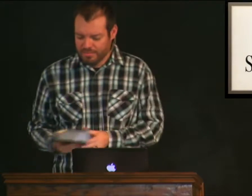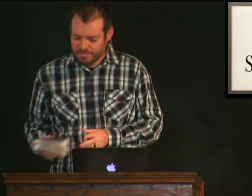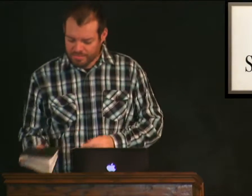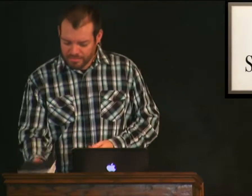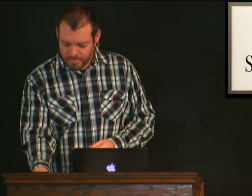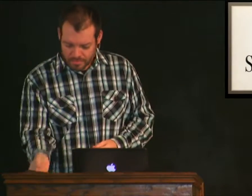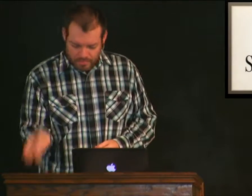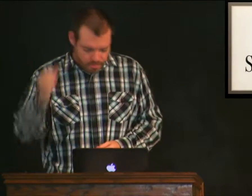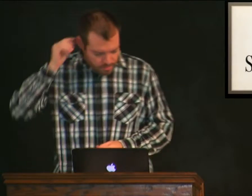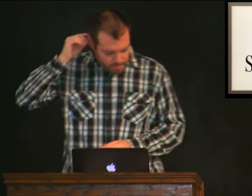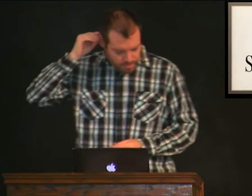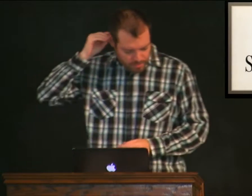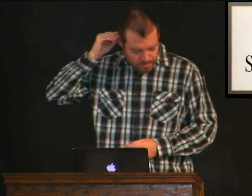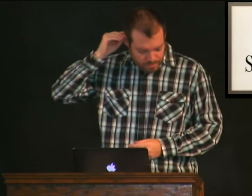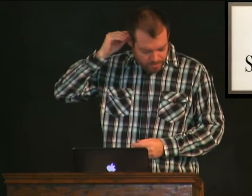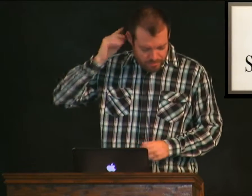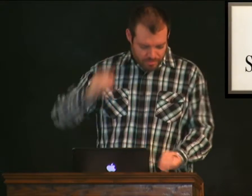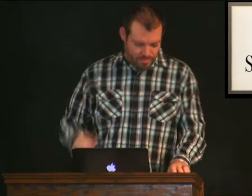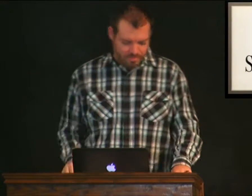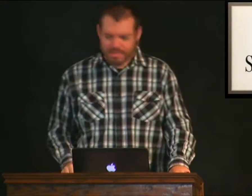down.